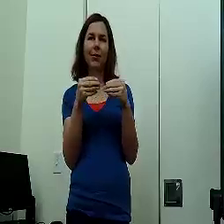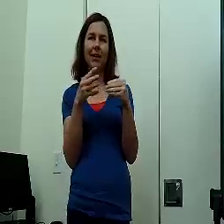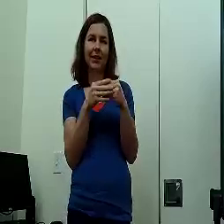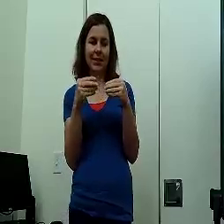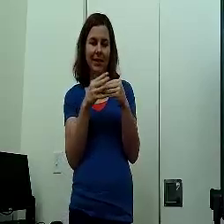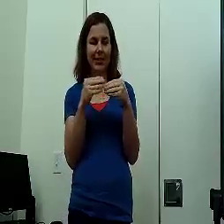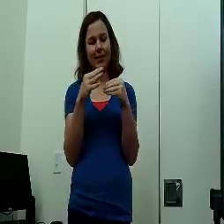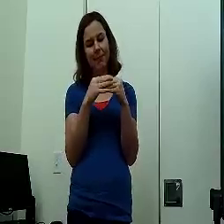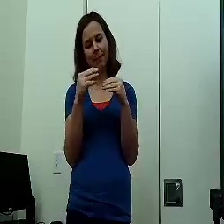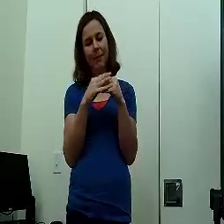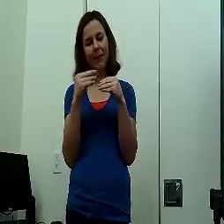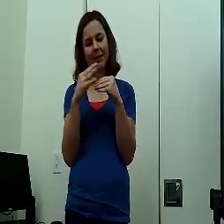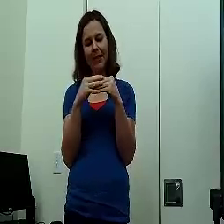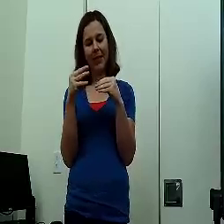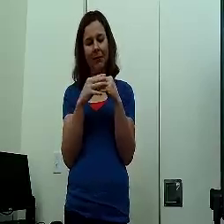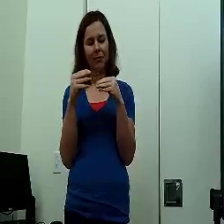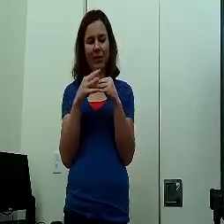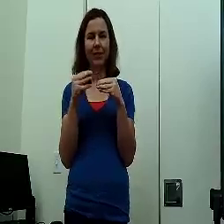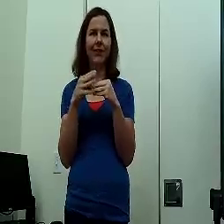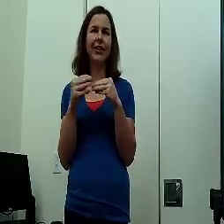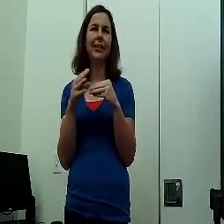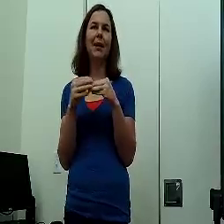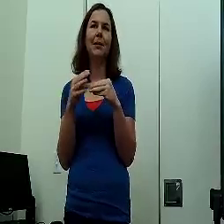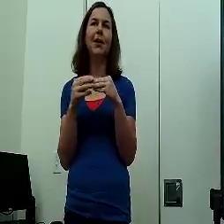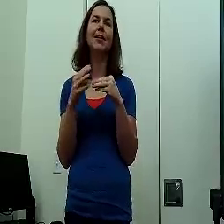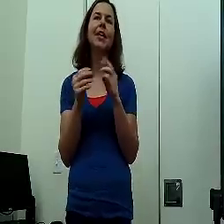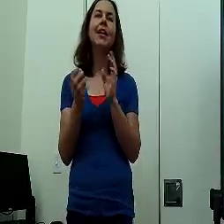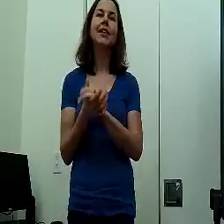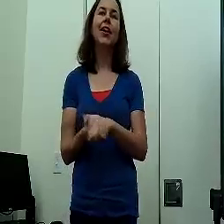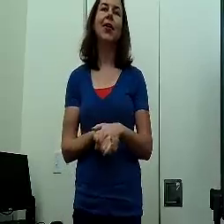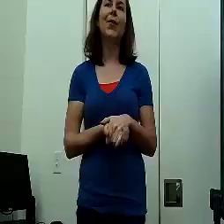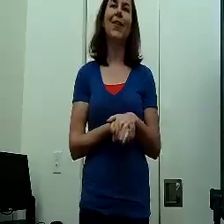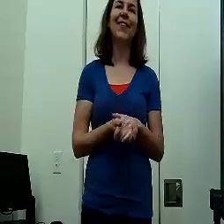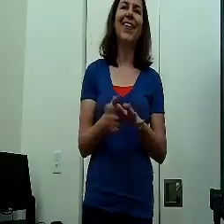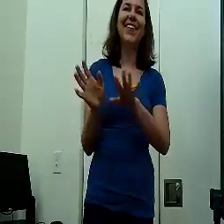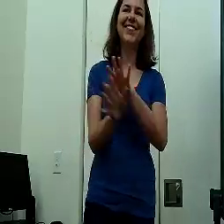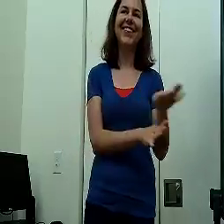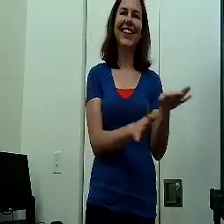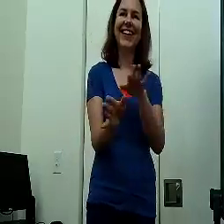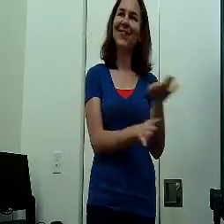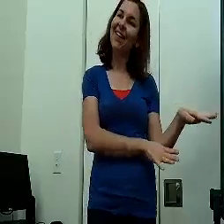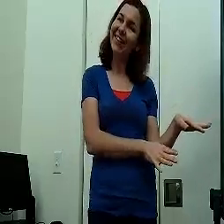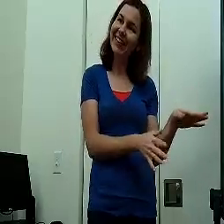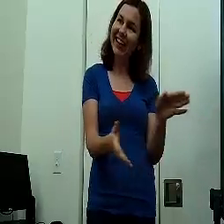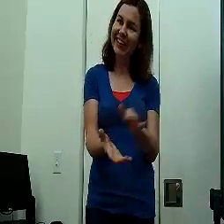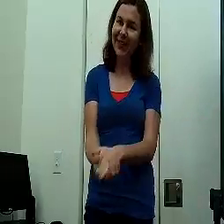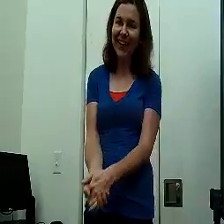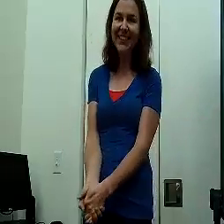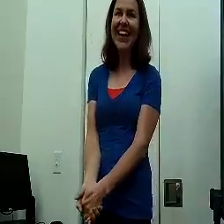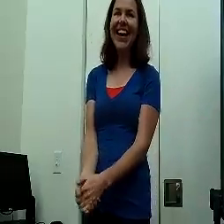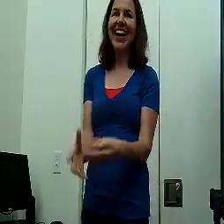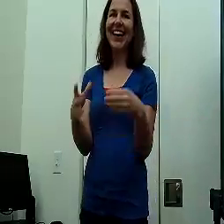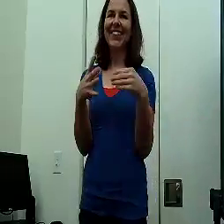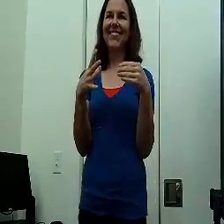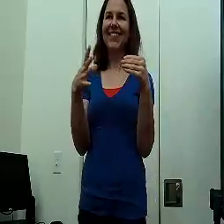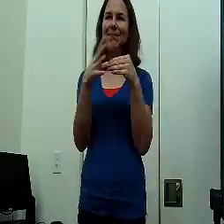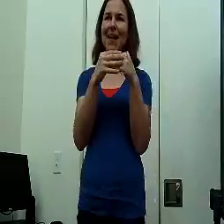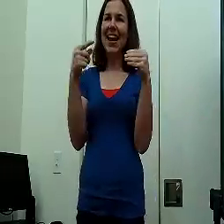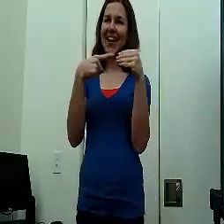because this is remind me of sucking motion on various body parts. So we're gonna keep that one aside as well. Pear,